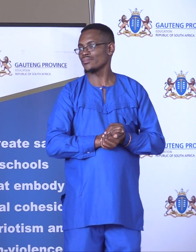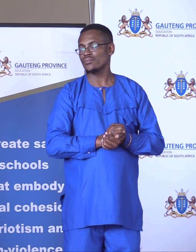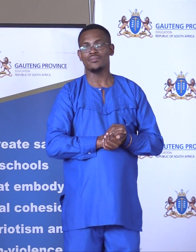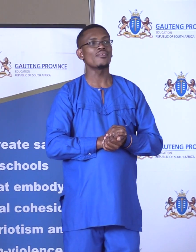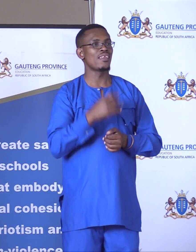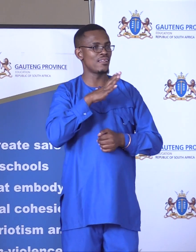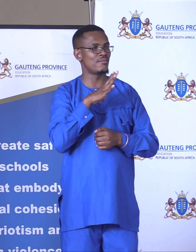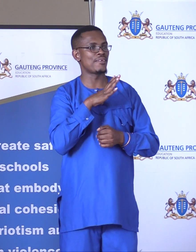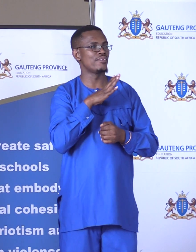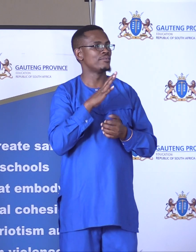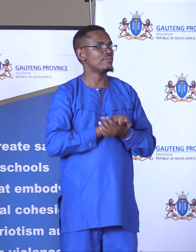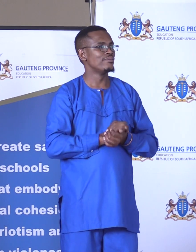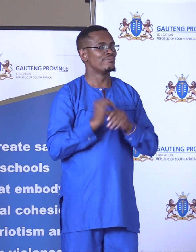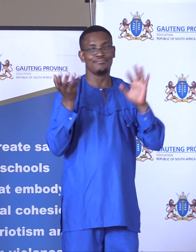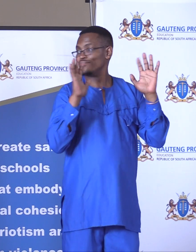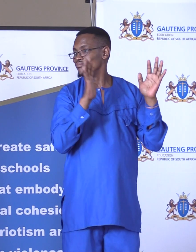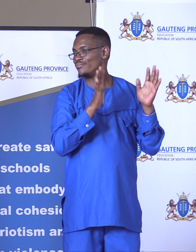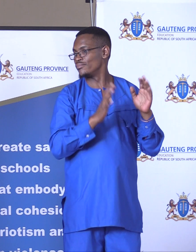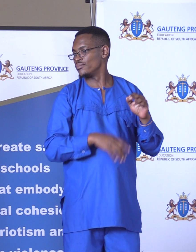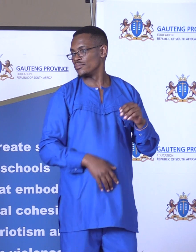gentlemen. Yeah, it's fine.